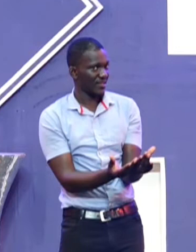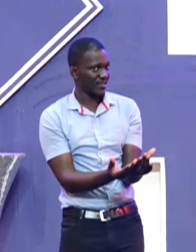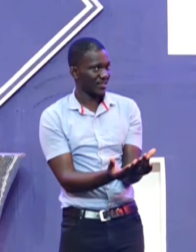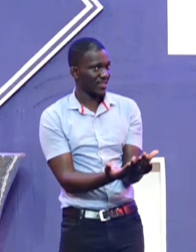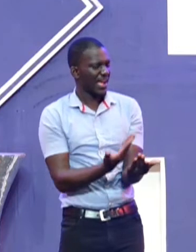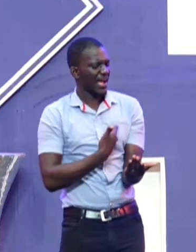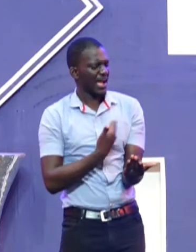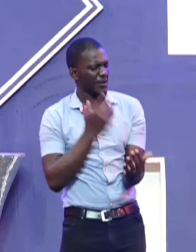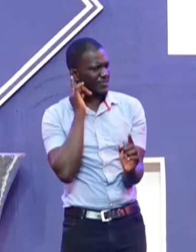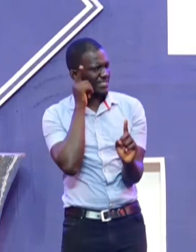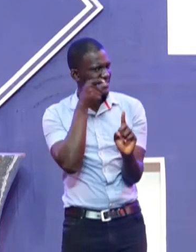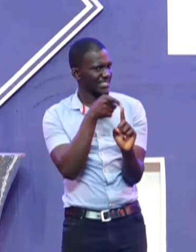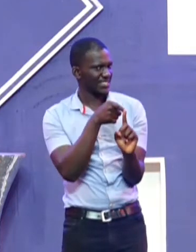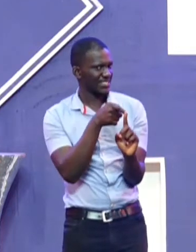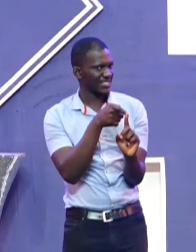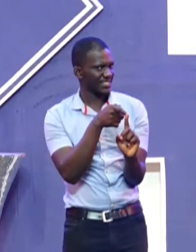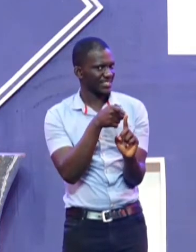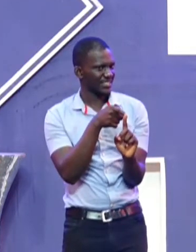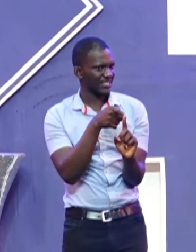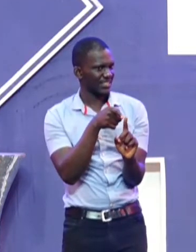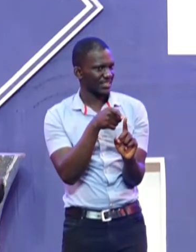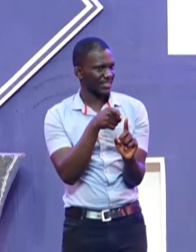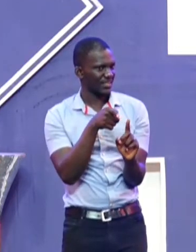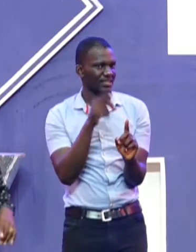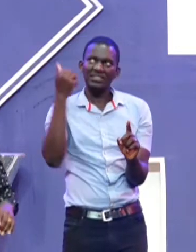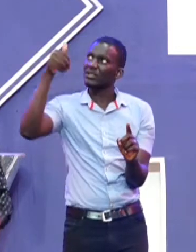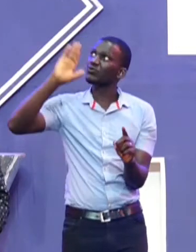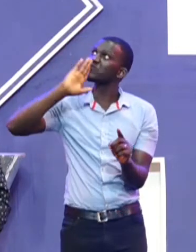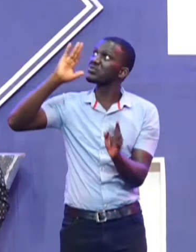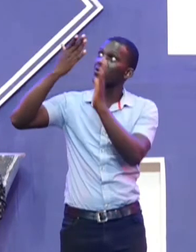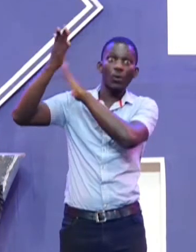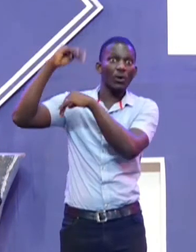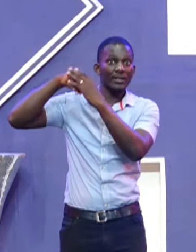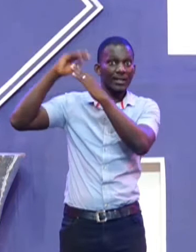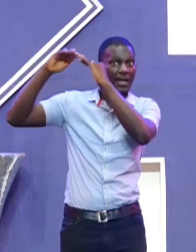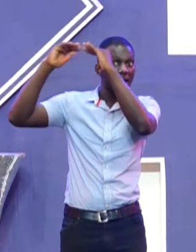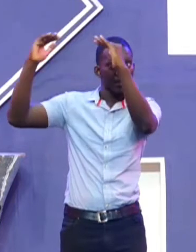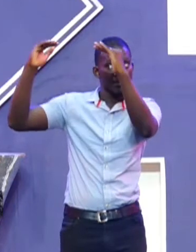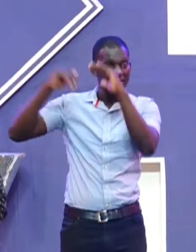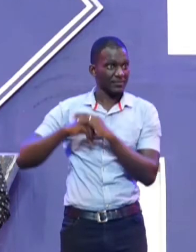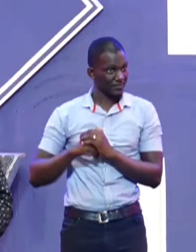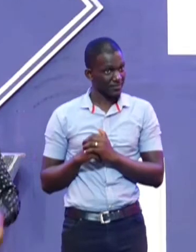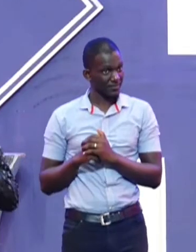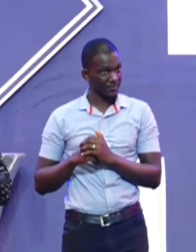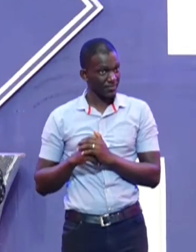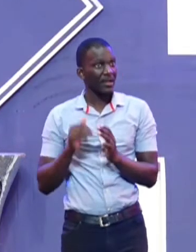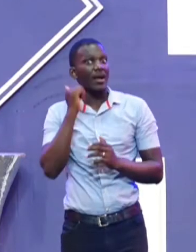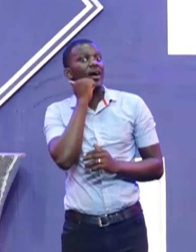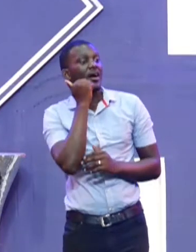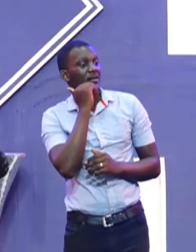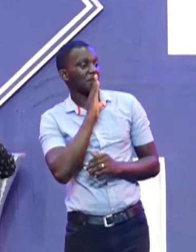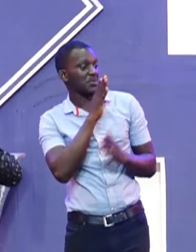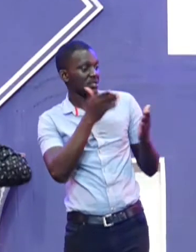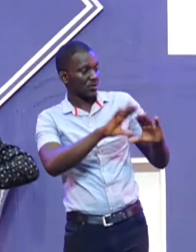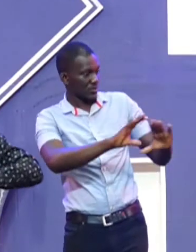on earth with His purposes. That He, God, will be God in heaven. Adam abeerewo ku